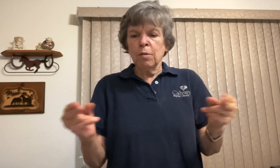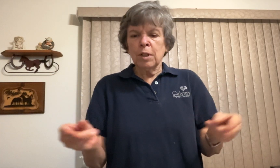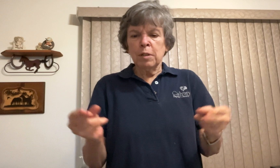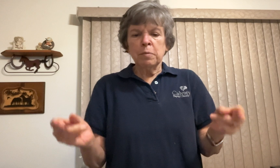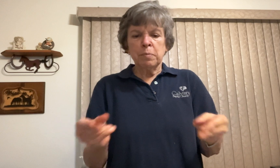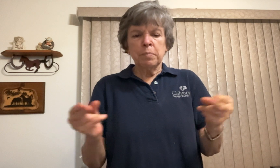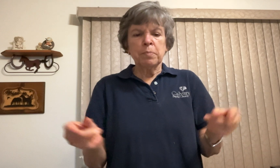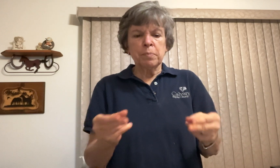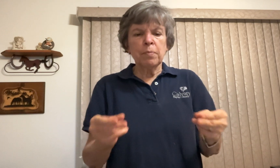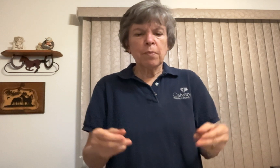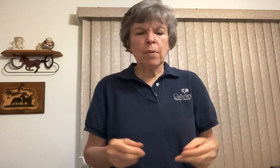hurry.